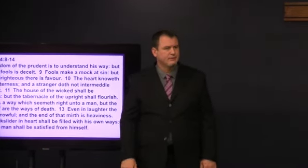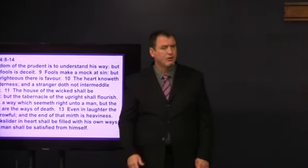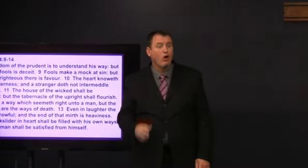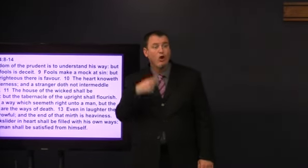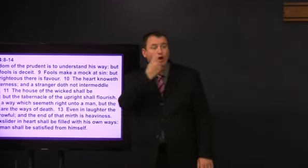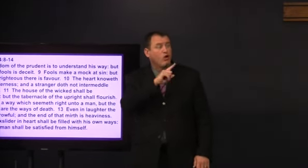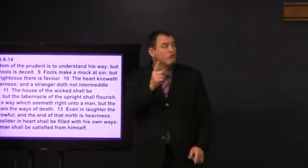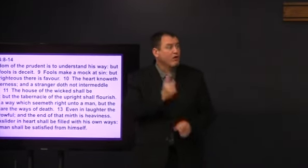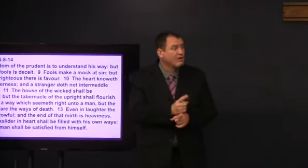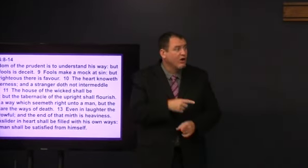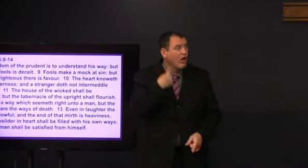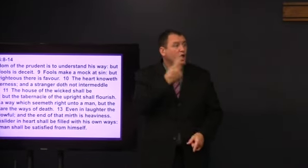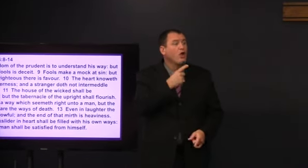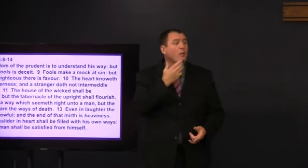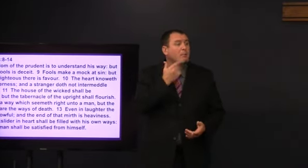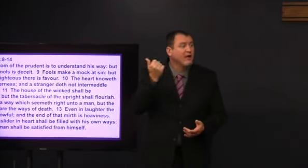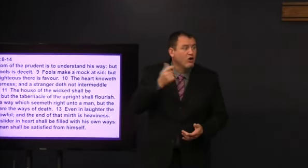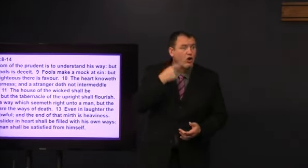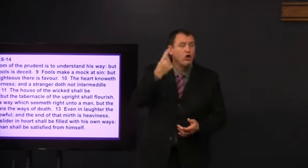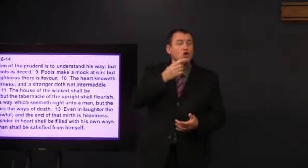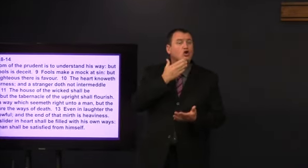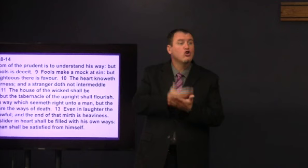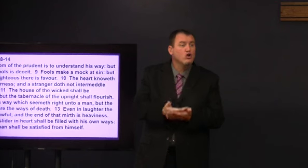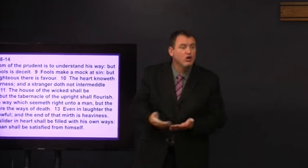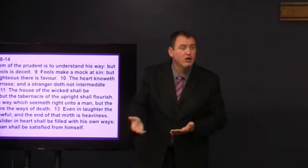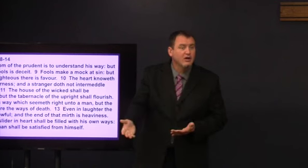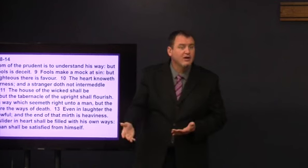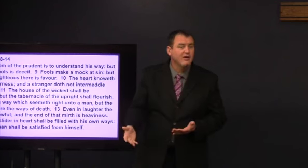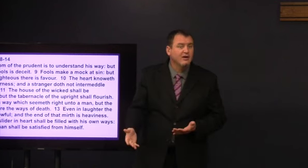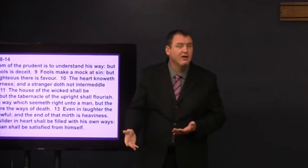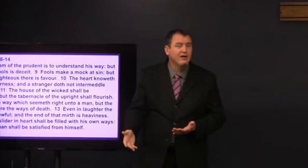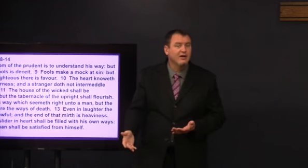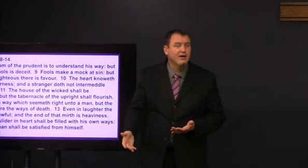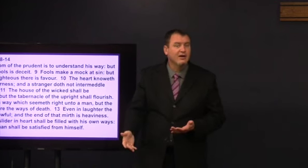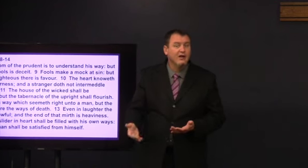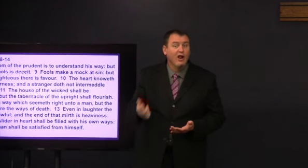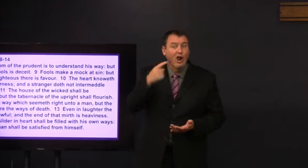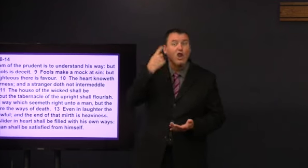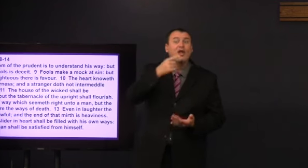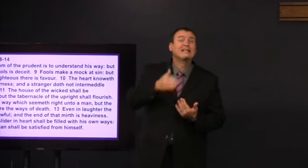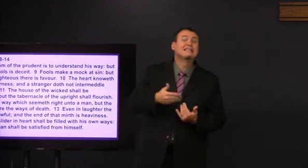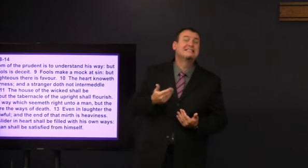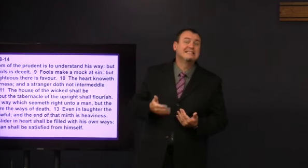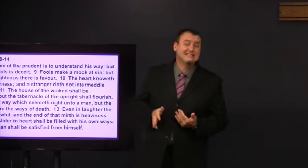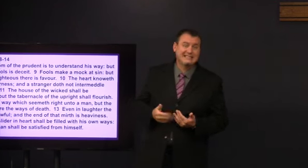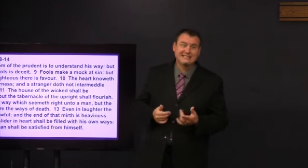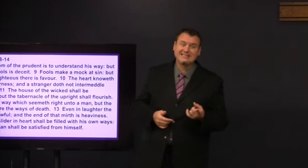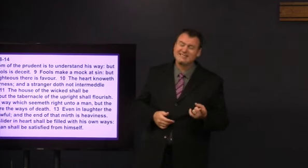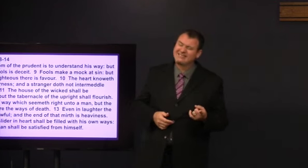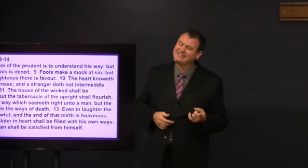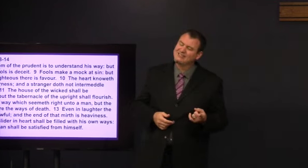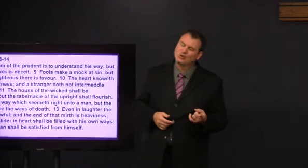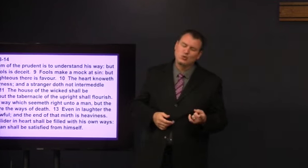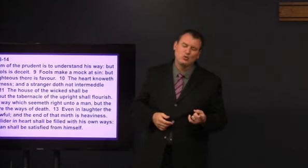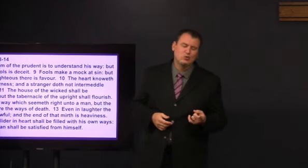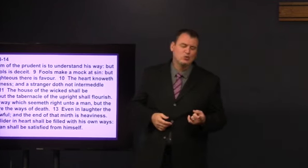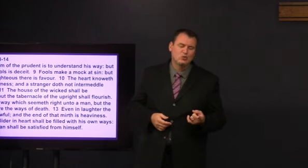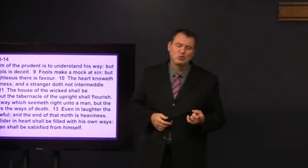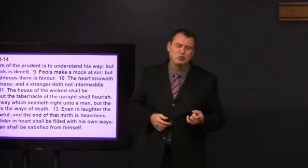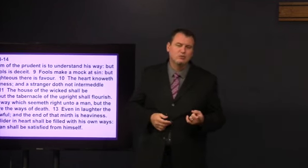But I'll fall. It looks better. It looks right. It looks easier.